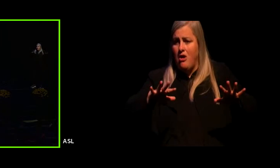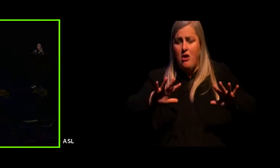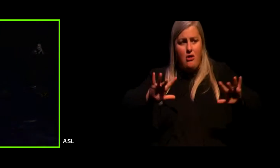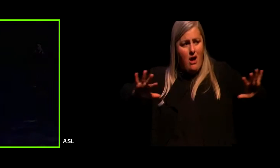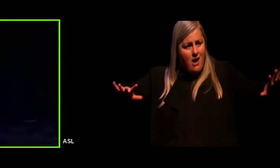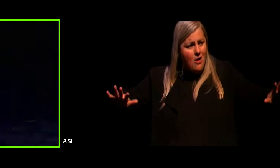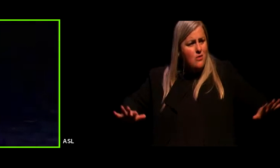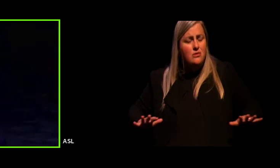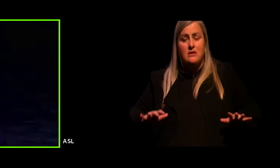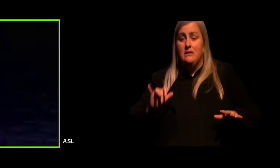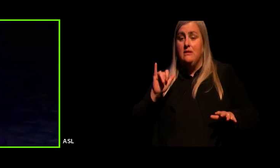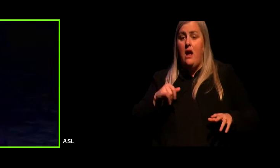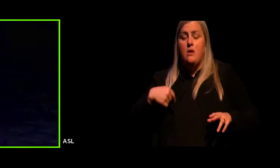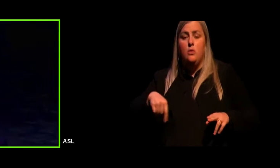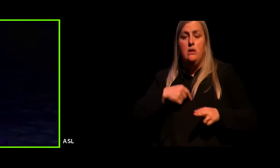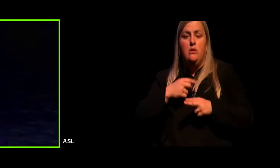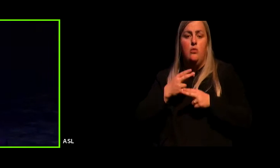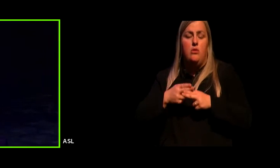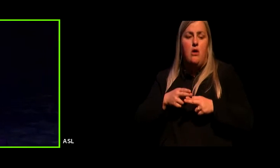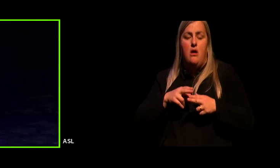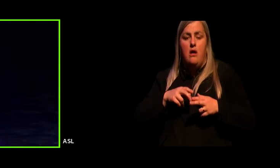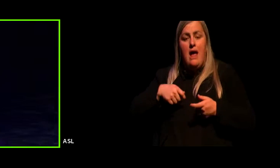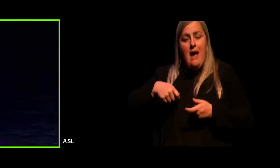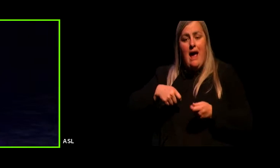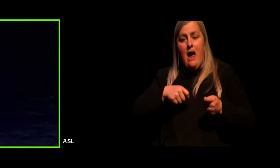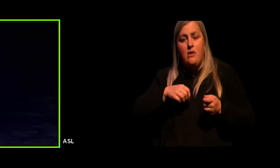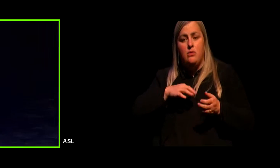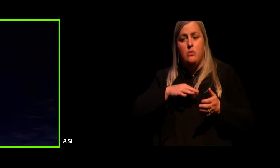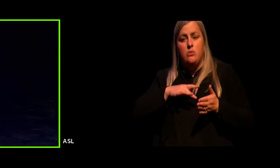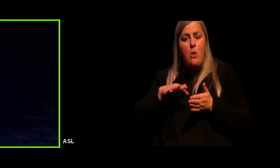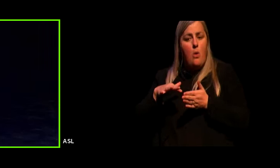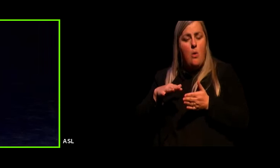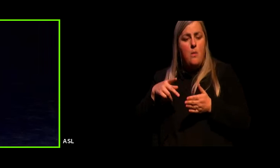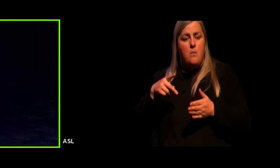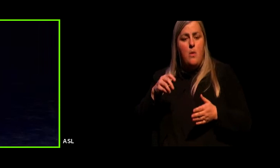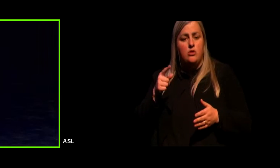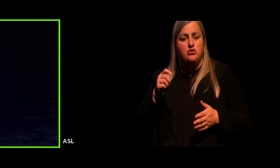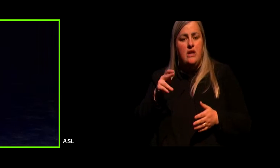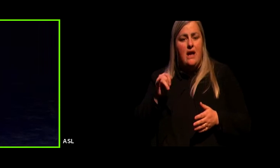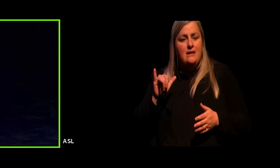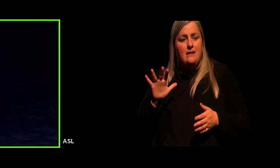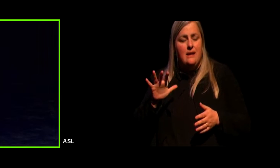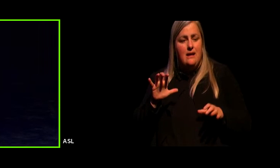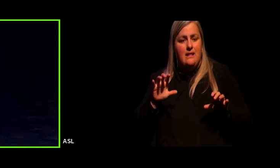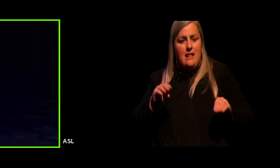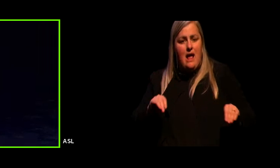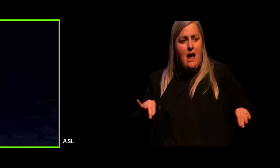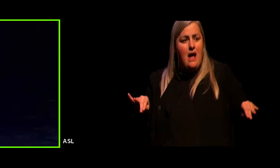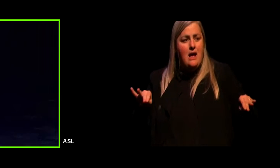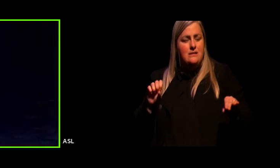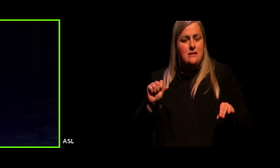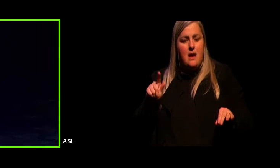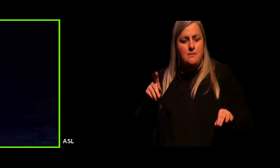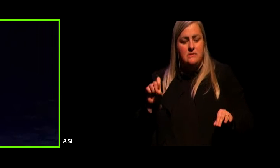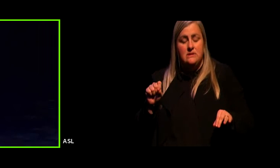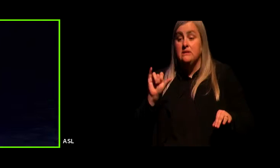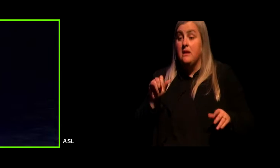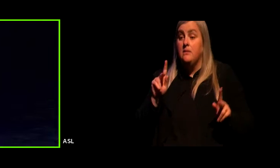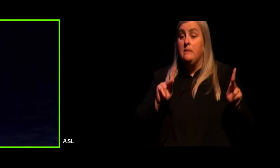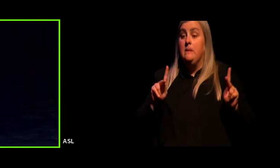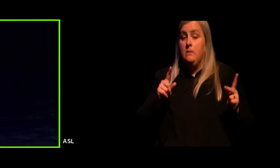These are what we call anthropogenic landscapes, which means people are doing stuff to the land that we can